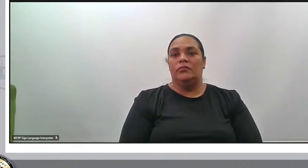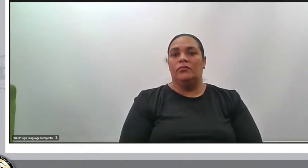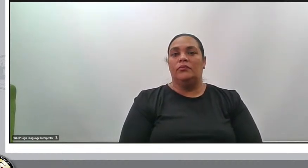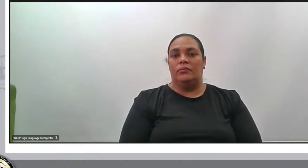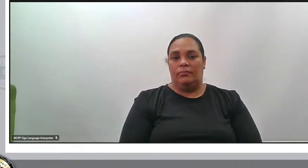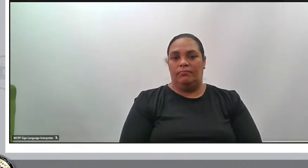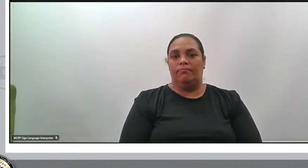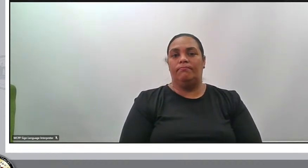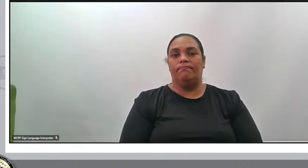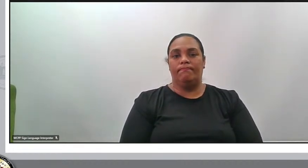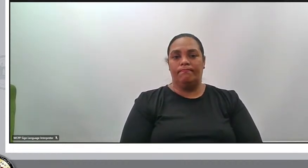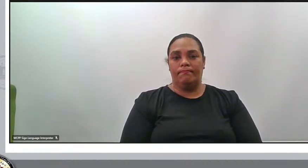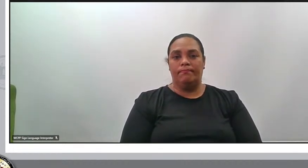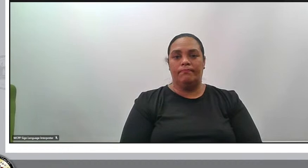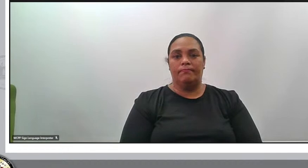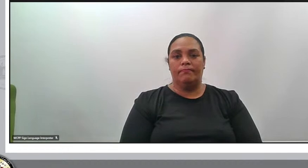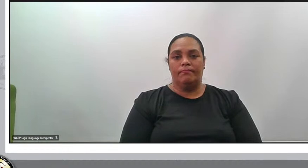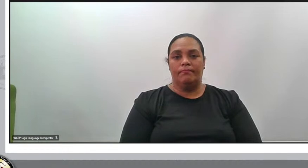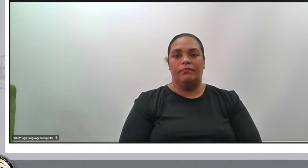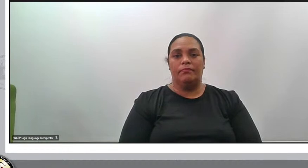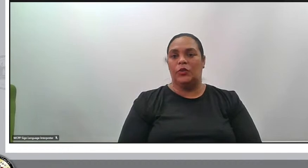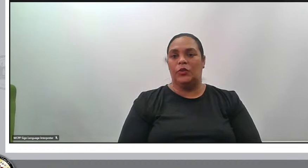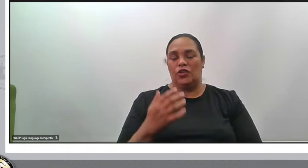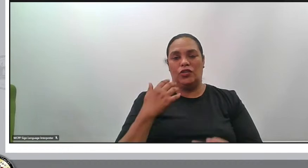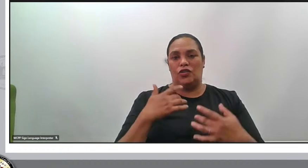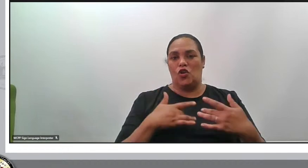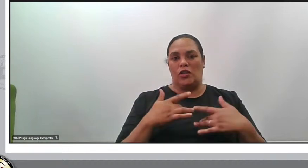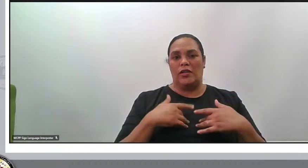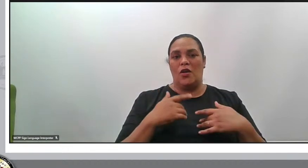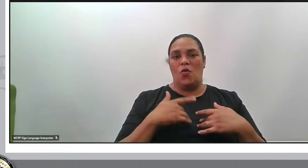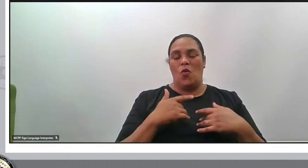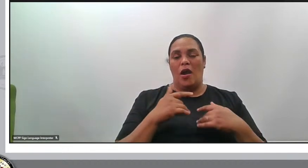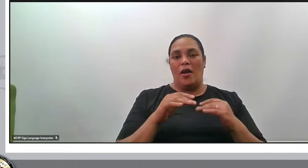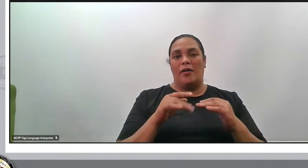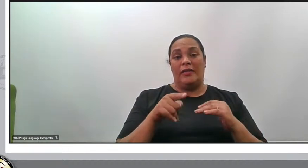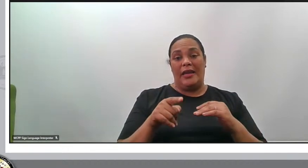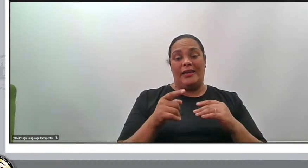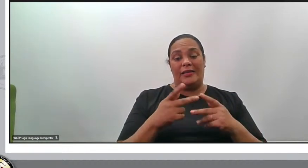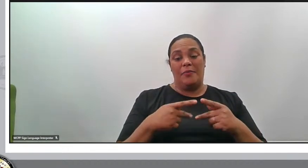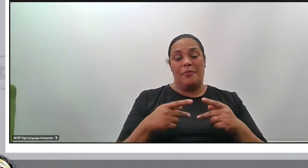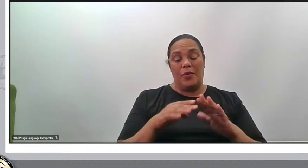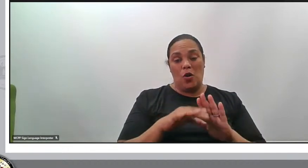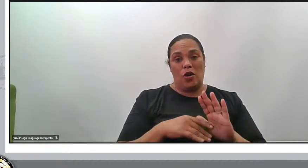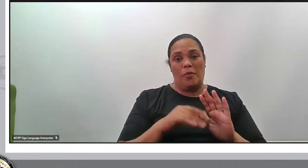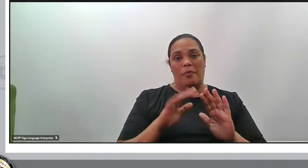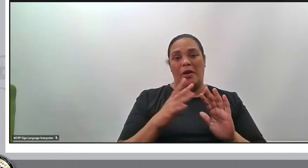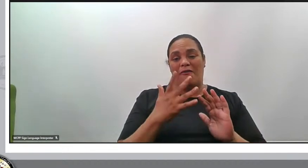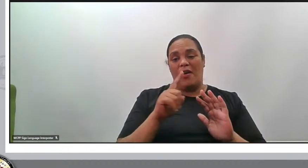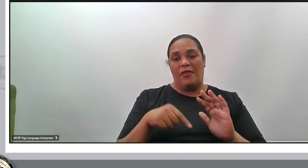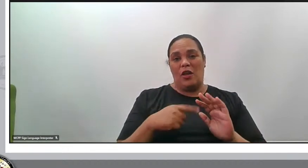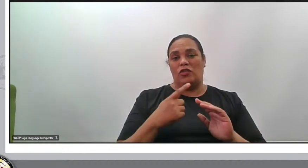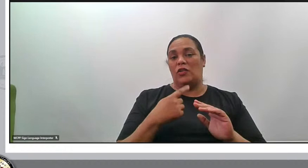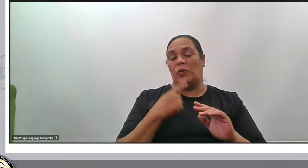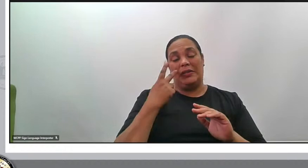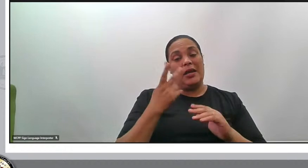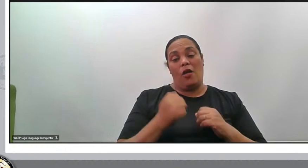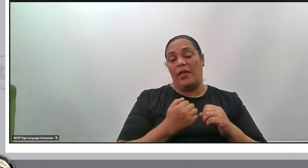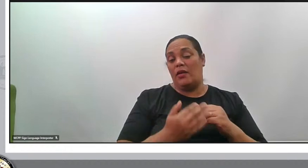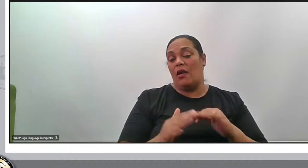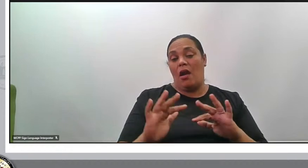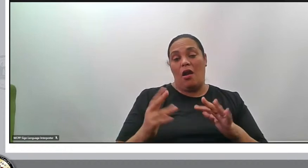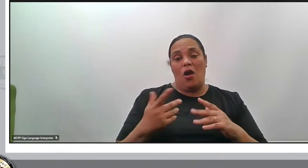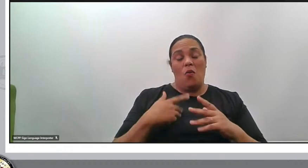Thank you. I was just concerned because program 3 only has 5,000 rand budget for venues. So let's see how the year goes and hopefully it